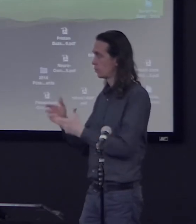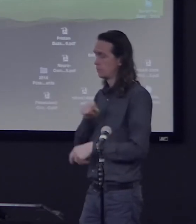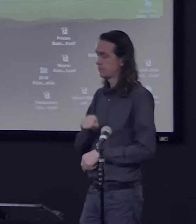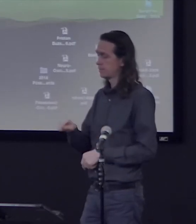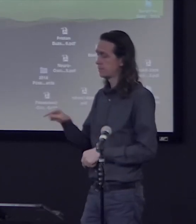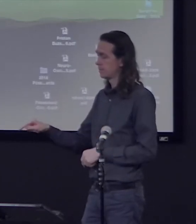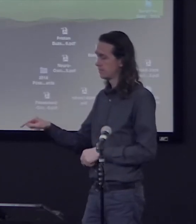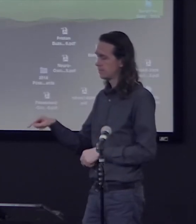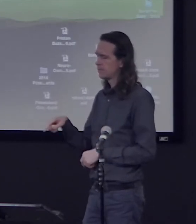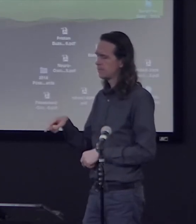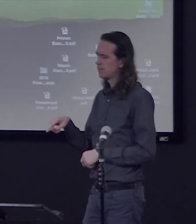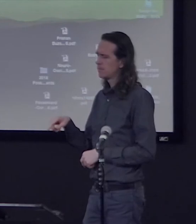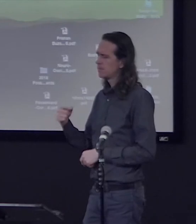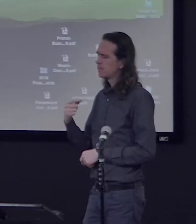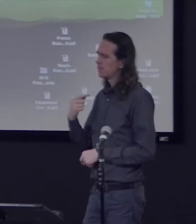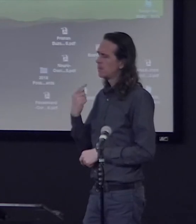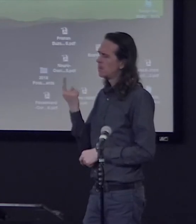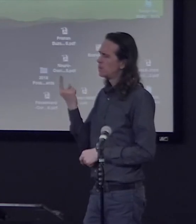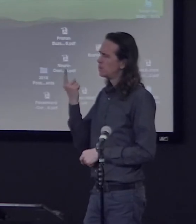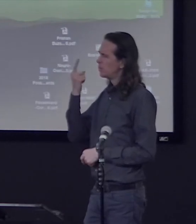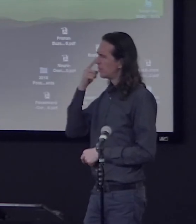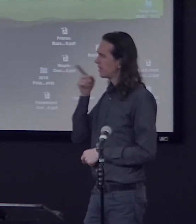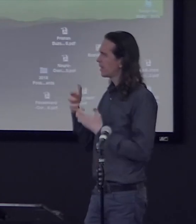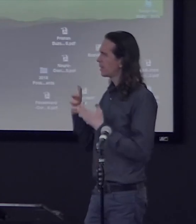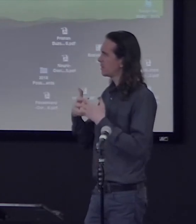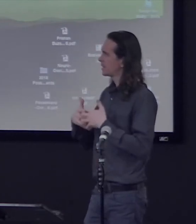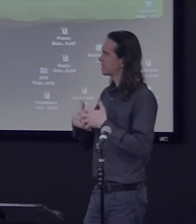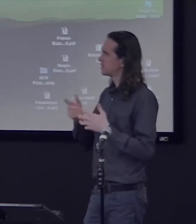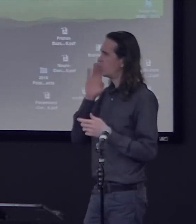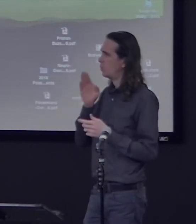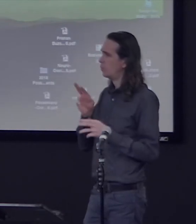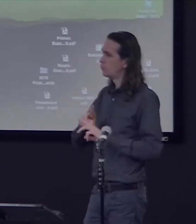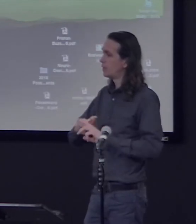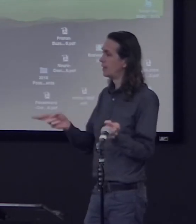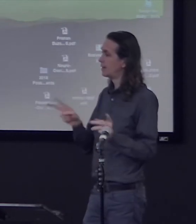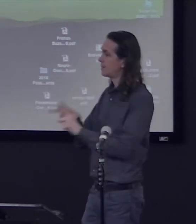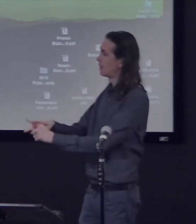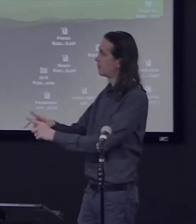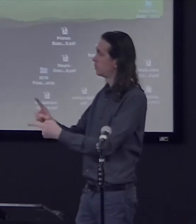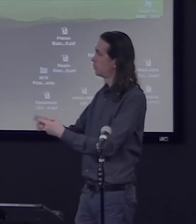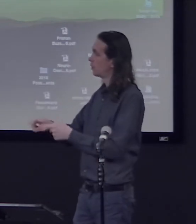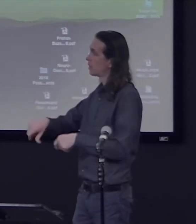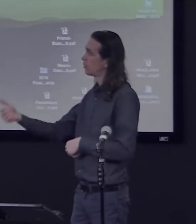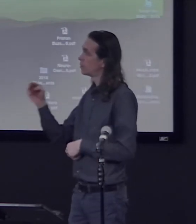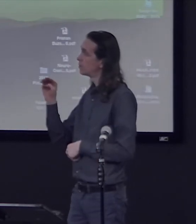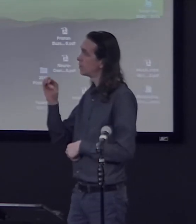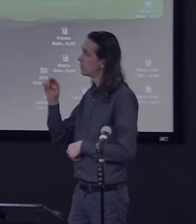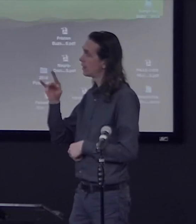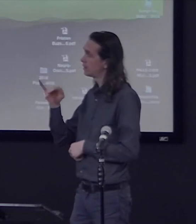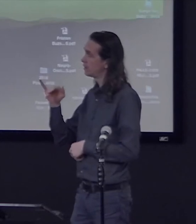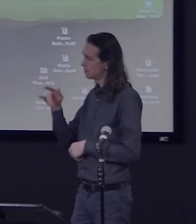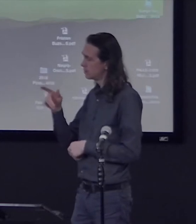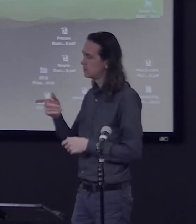if the active group the passive group and the control group um do you think the mechanism would be um